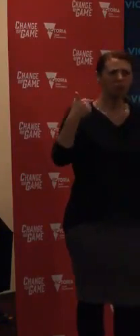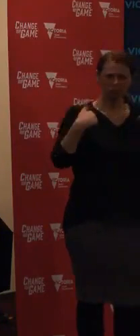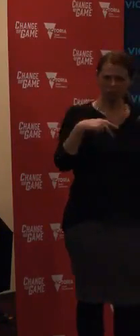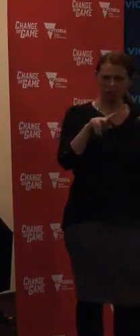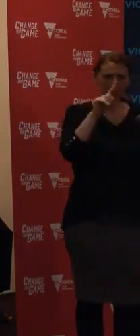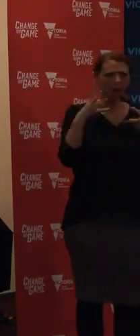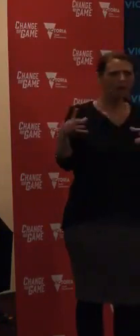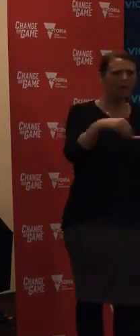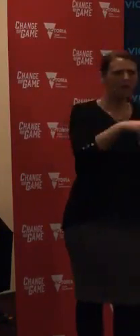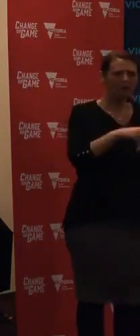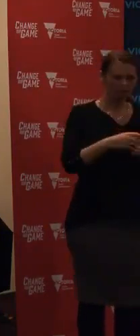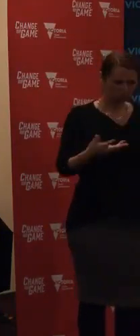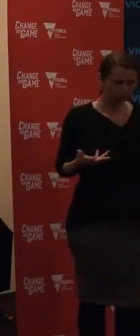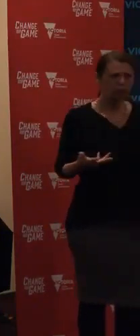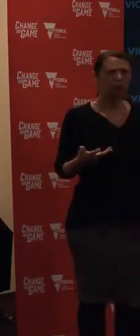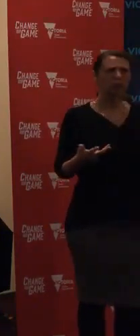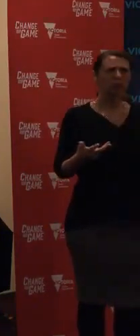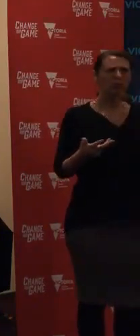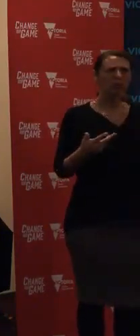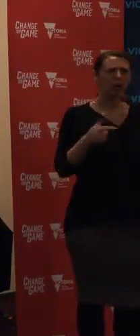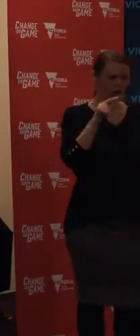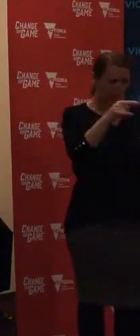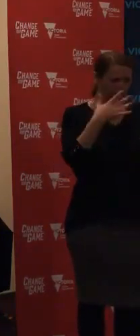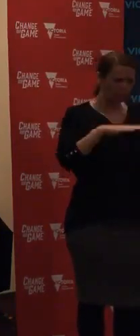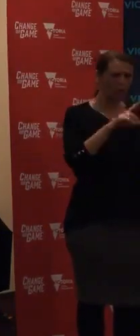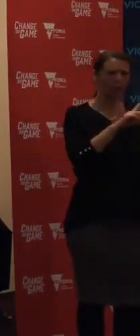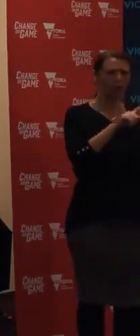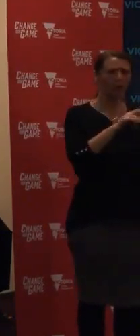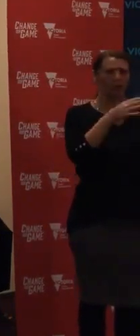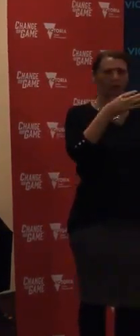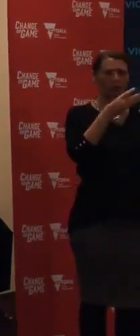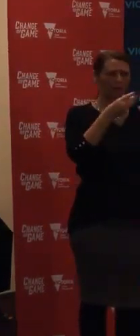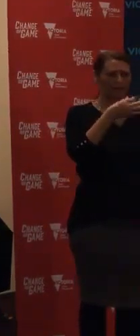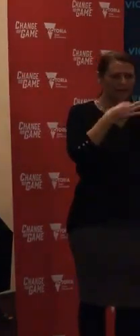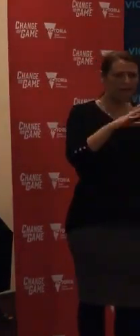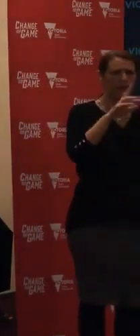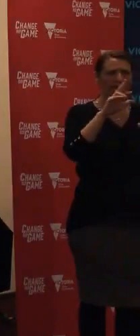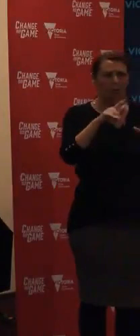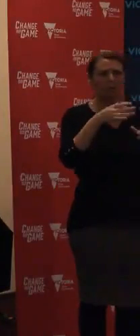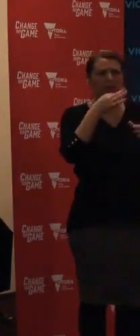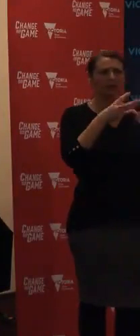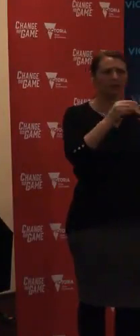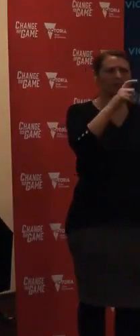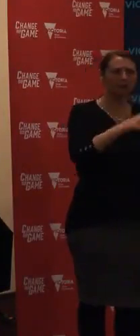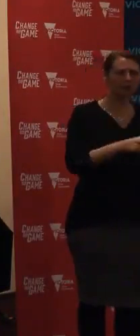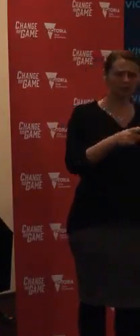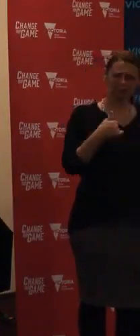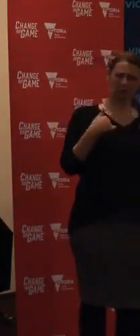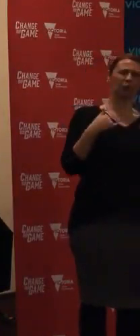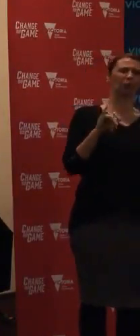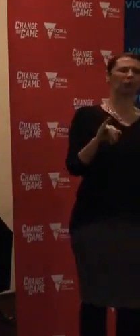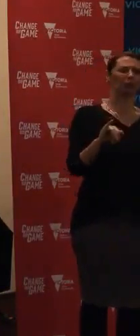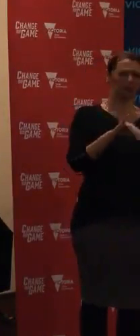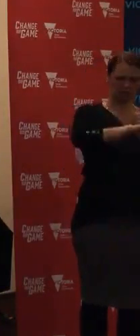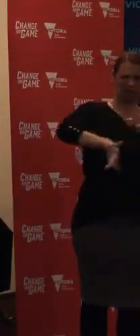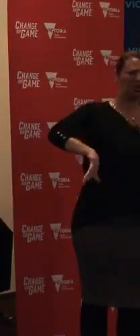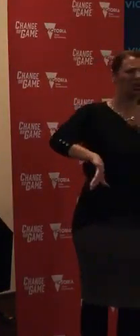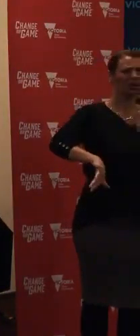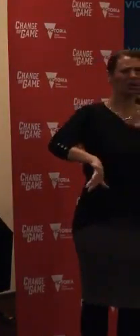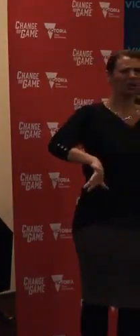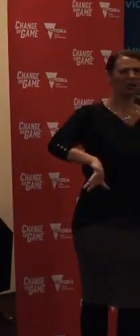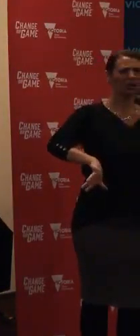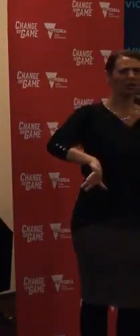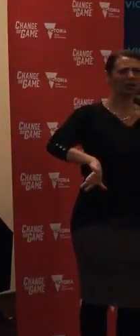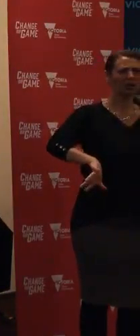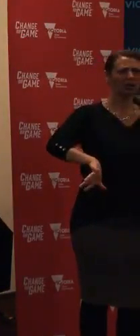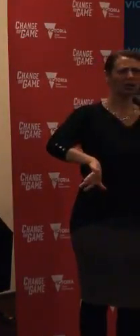really inspire us to do something for and with people with disability, kids with disability, well, I'd really question our humanity. The fact of the